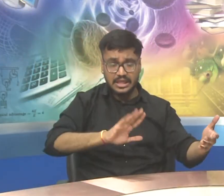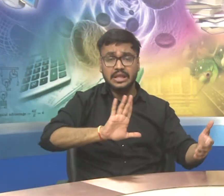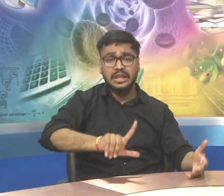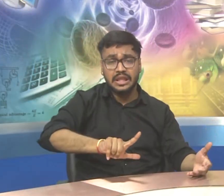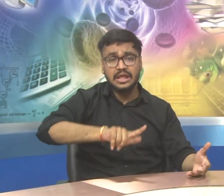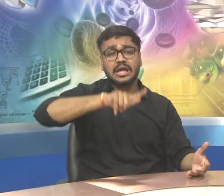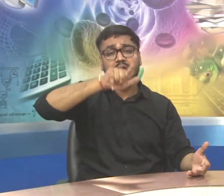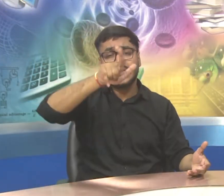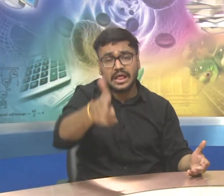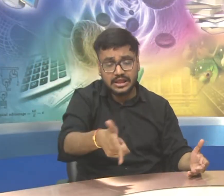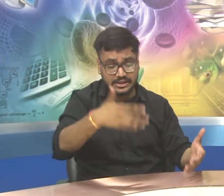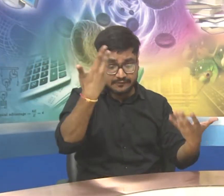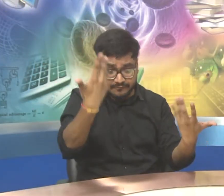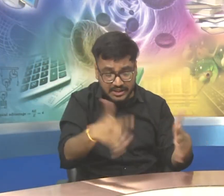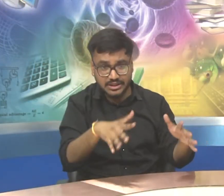water.